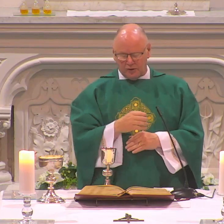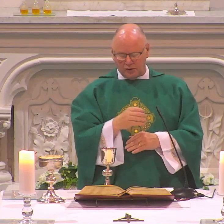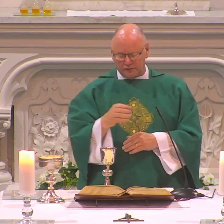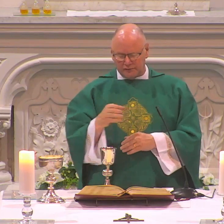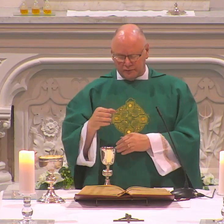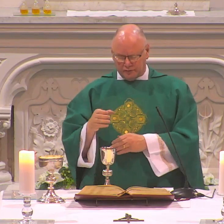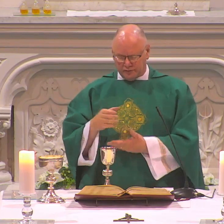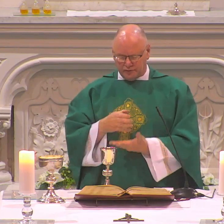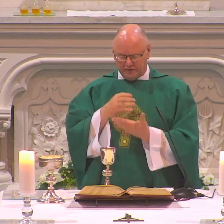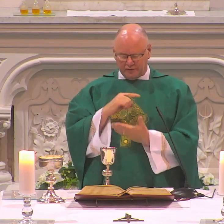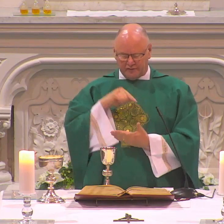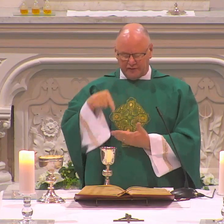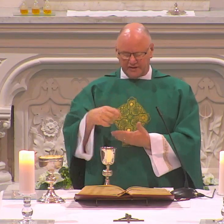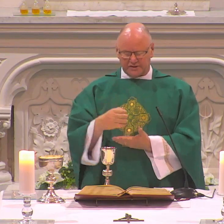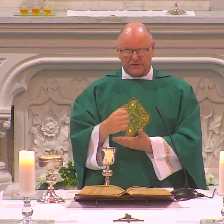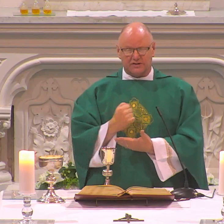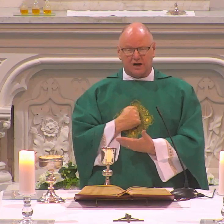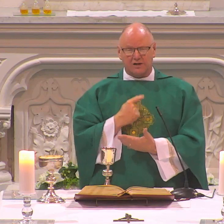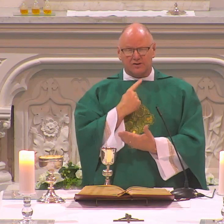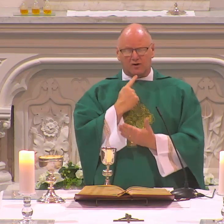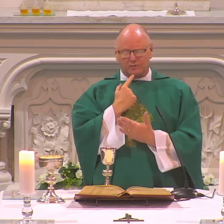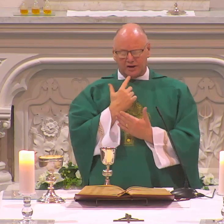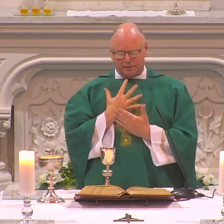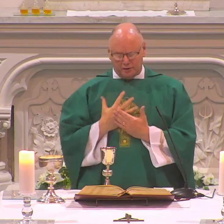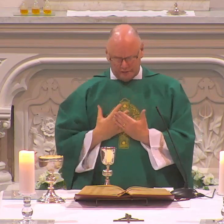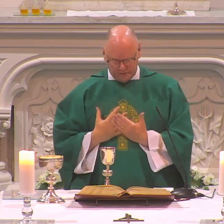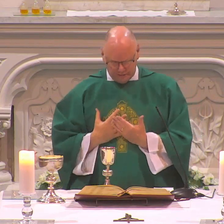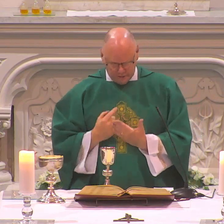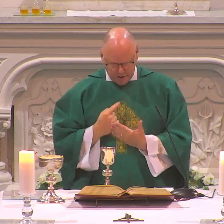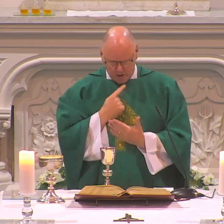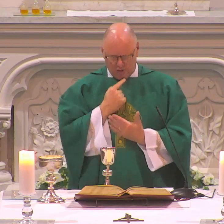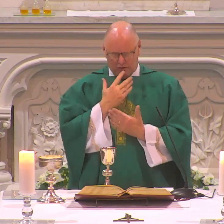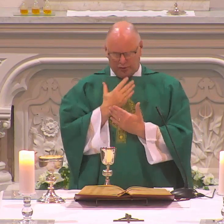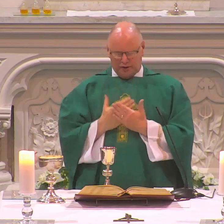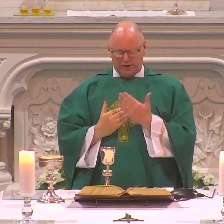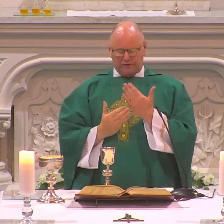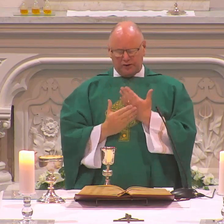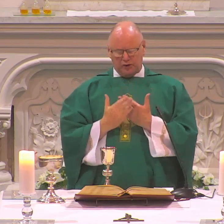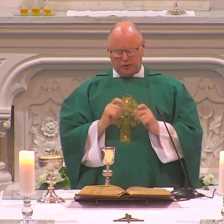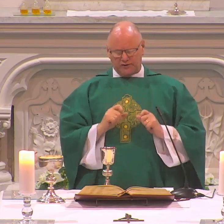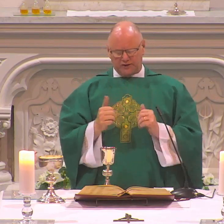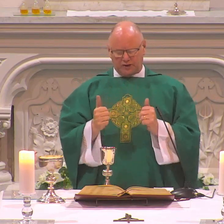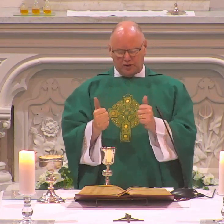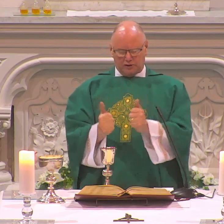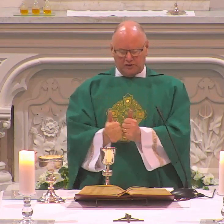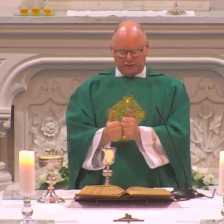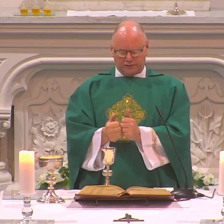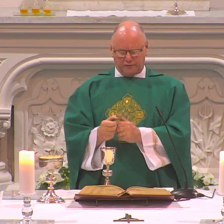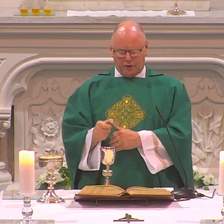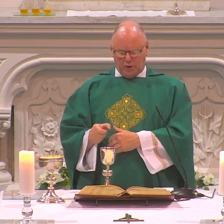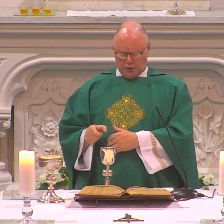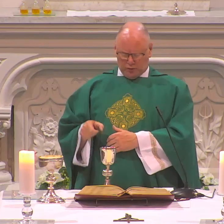all of you, and drink from it, for this is the chalice of my blood, the blood of the new and eternal